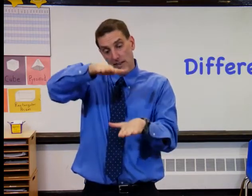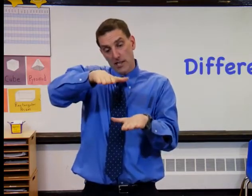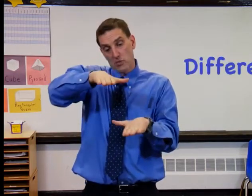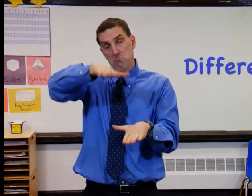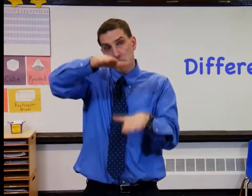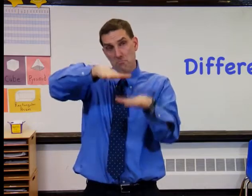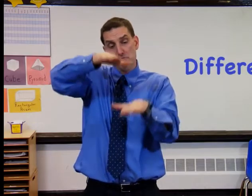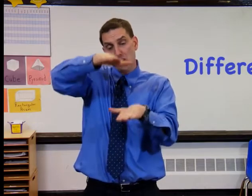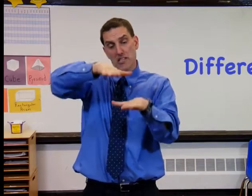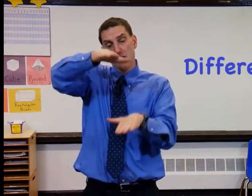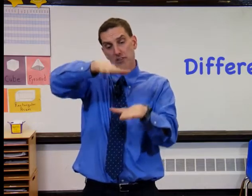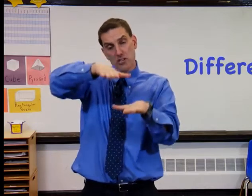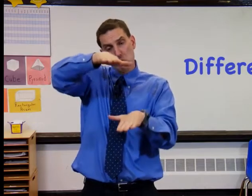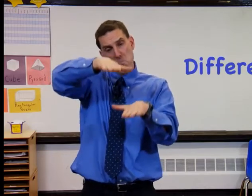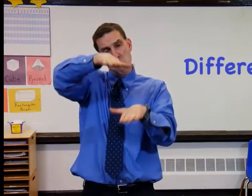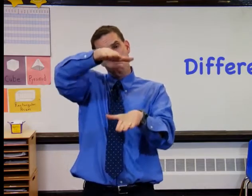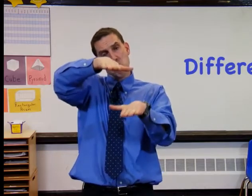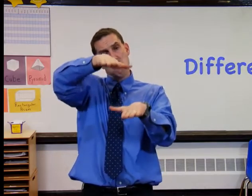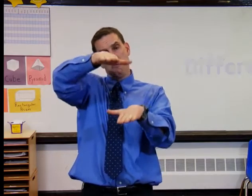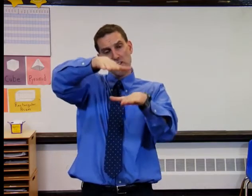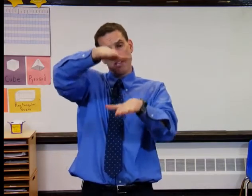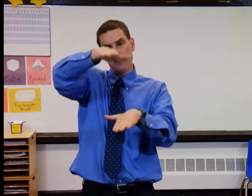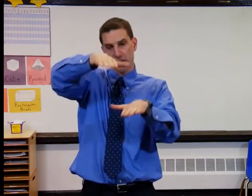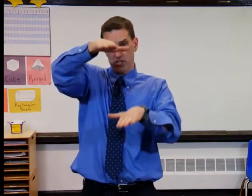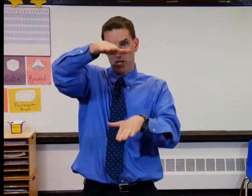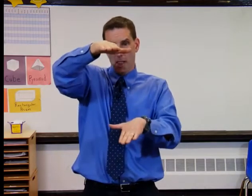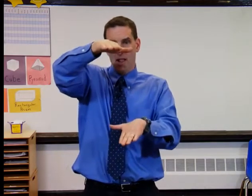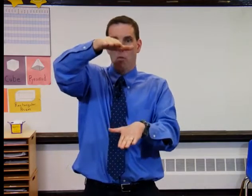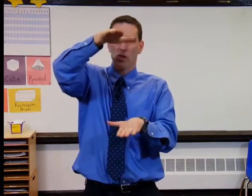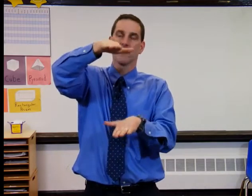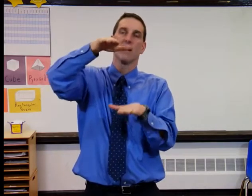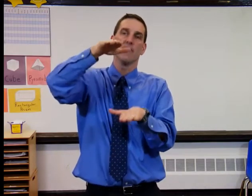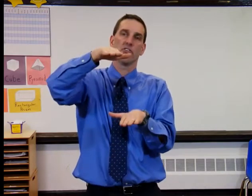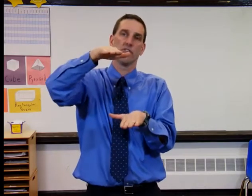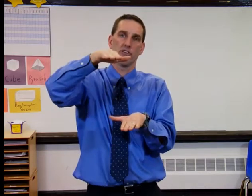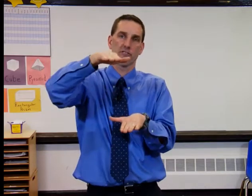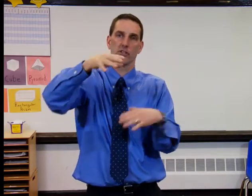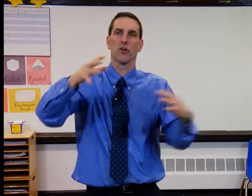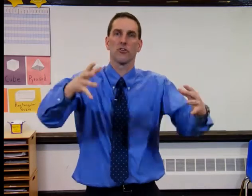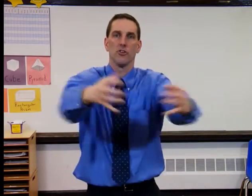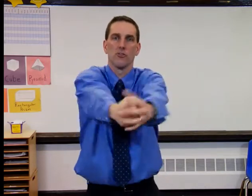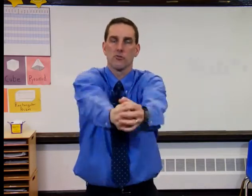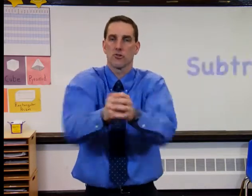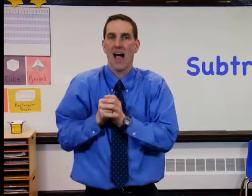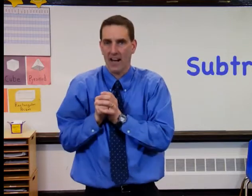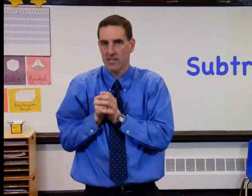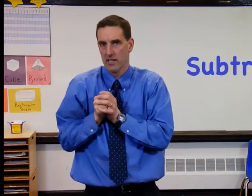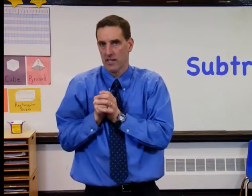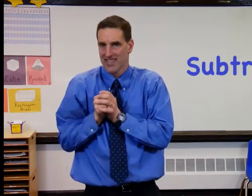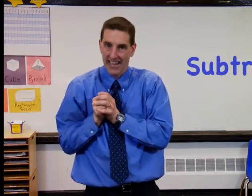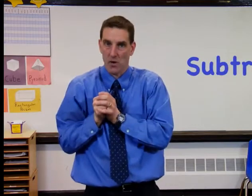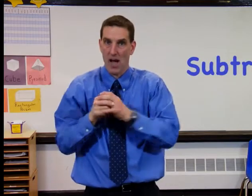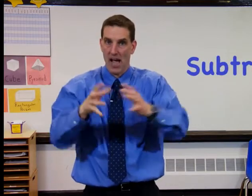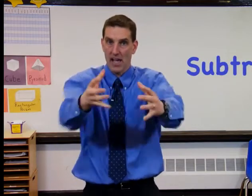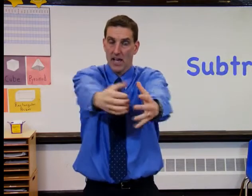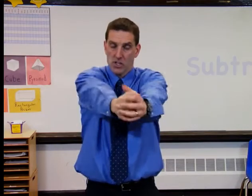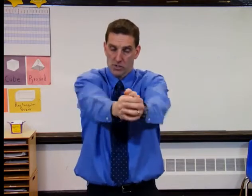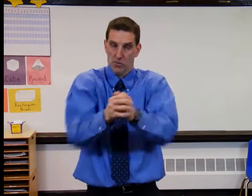this. Find the difference. Find the difference. Once you've got this as difference, you could also do subtract, take away,